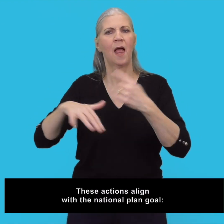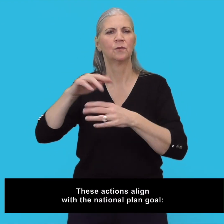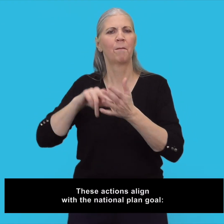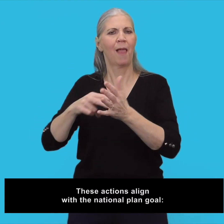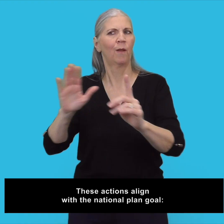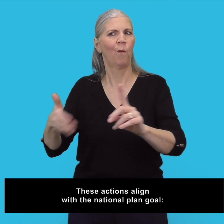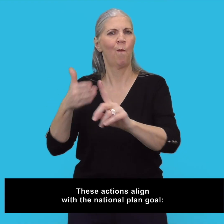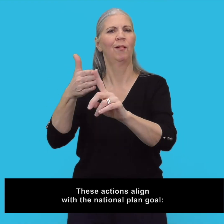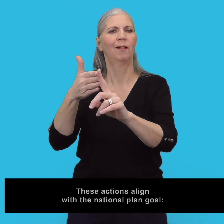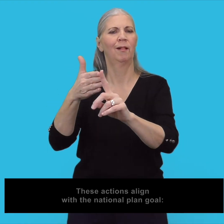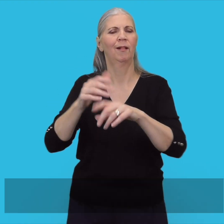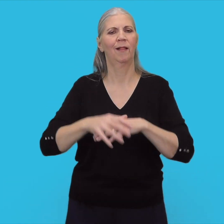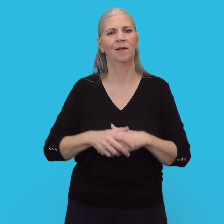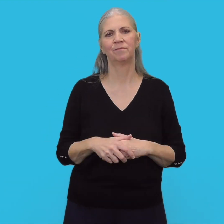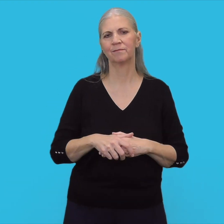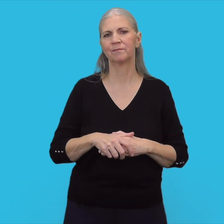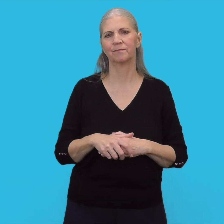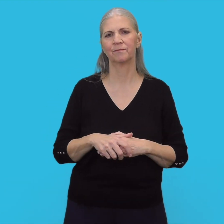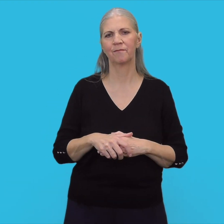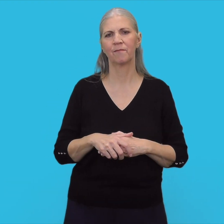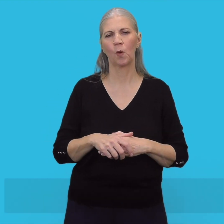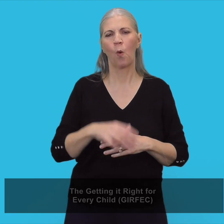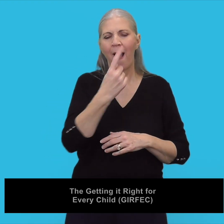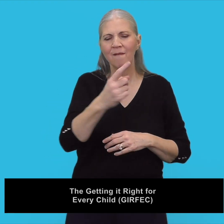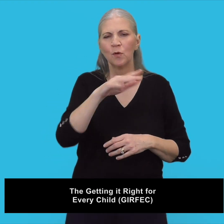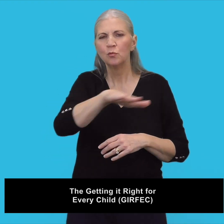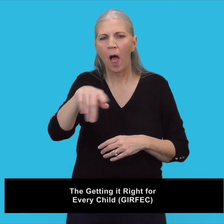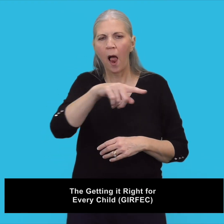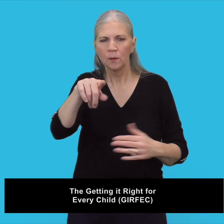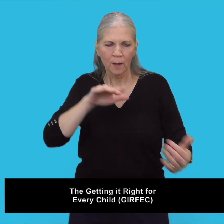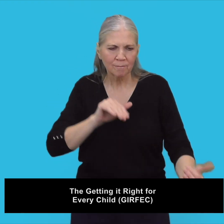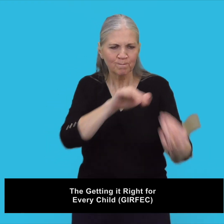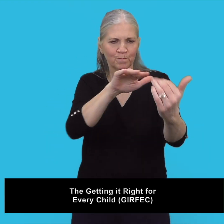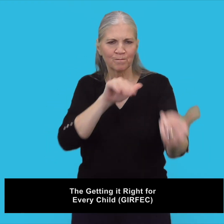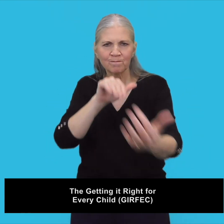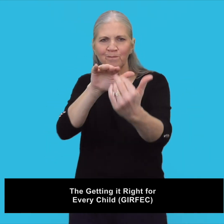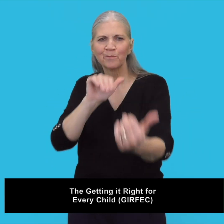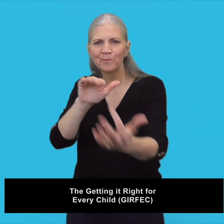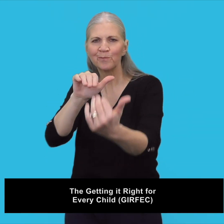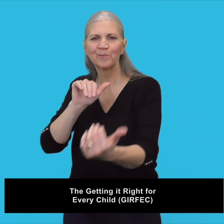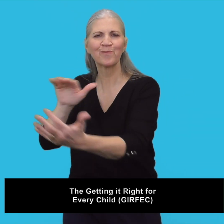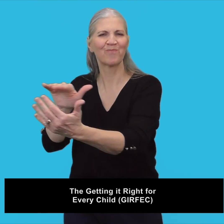These actions align with the National Plan goal, the Getting It Right for Every Child,